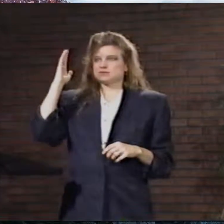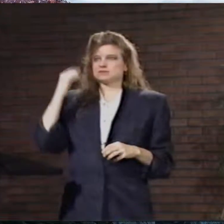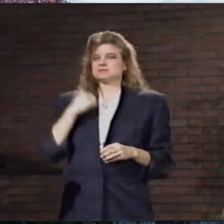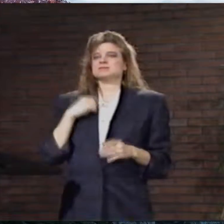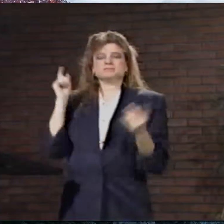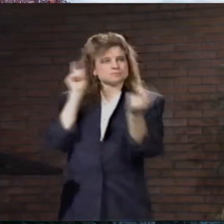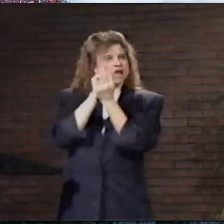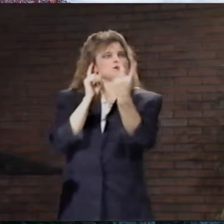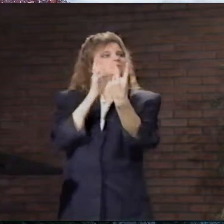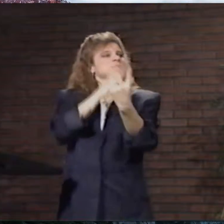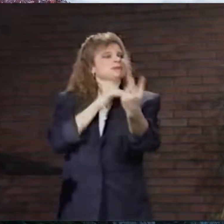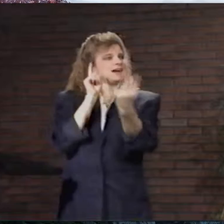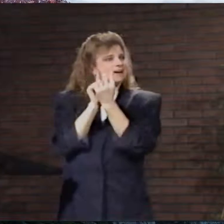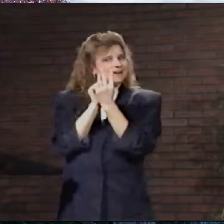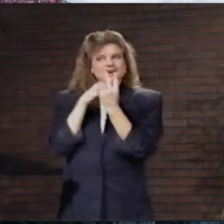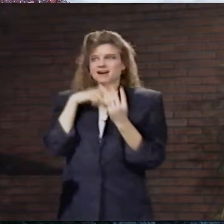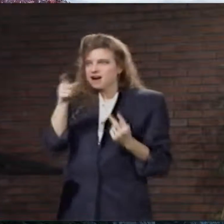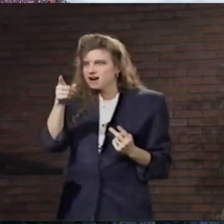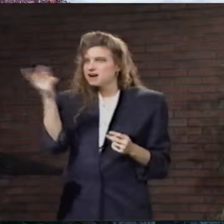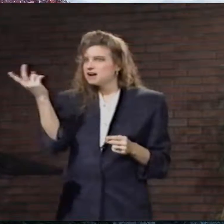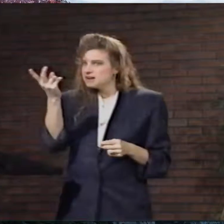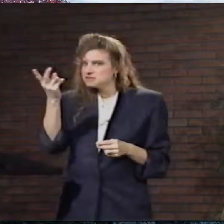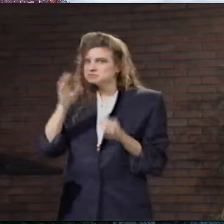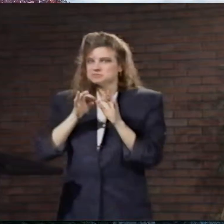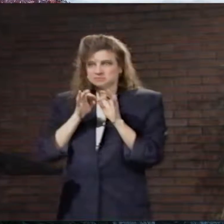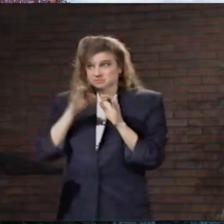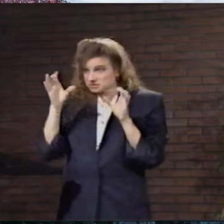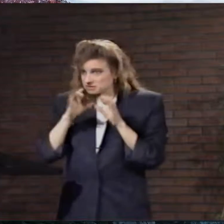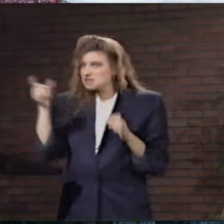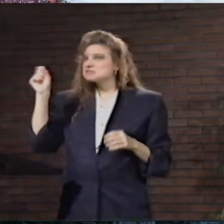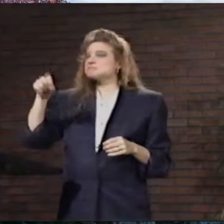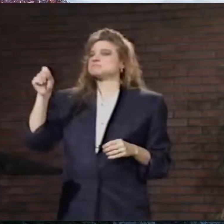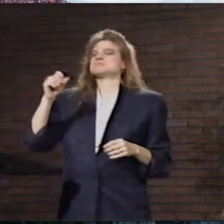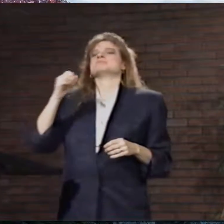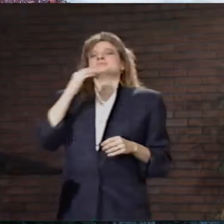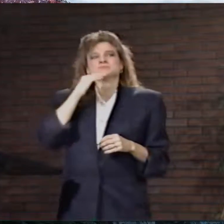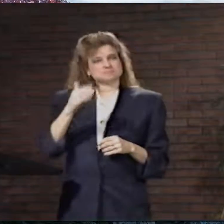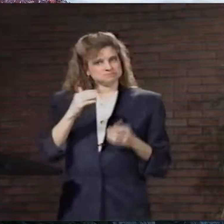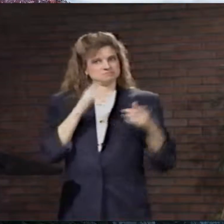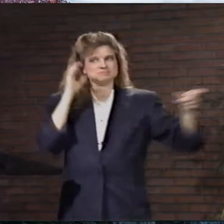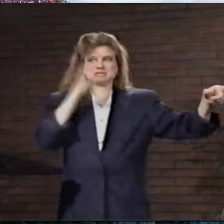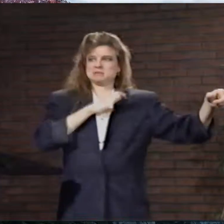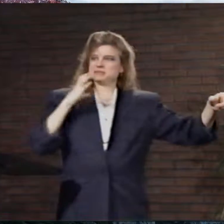You may need to fly in interpreters from another state